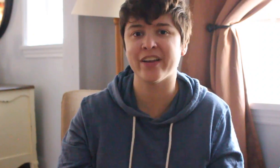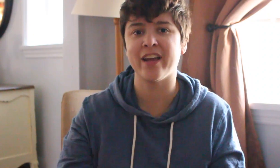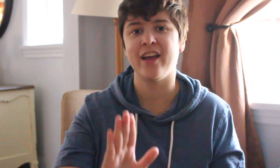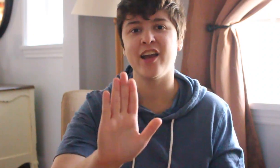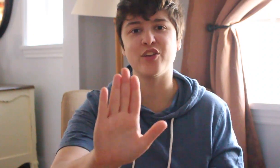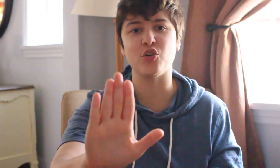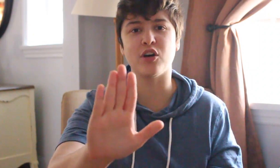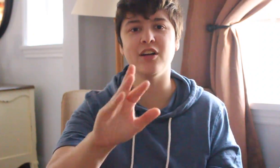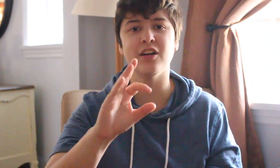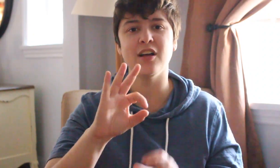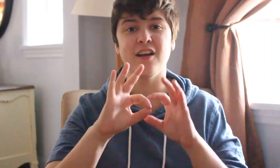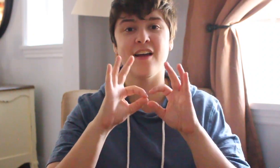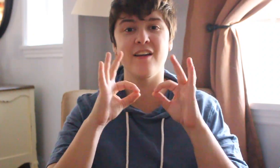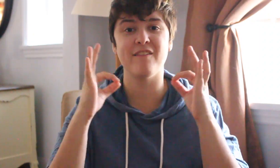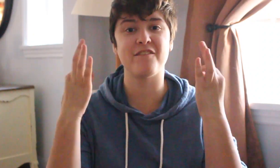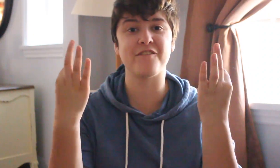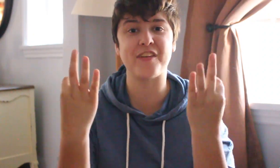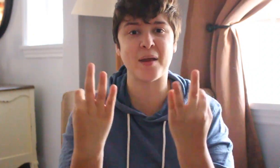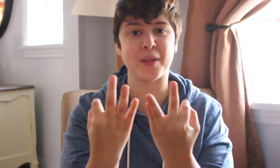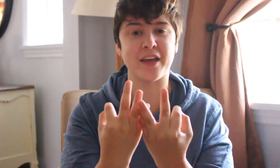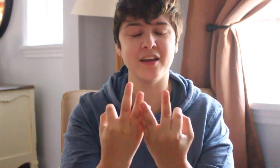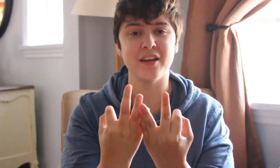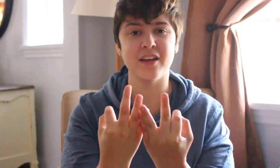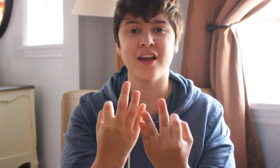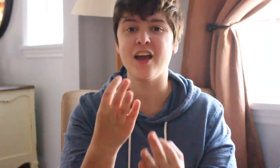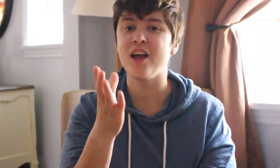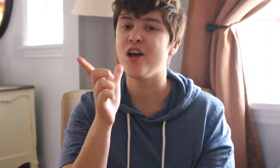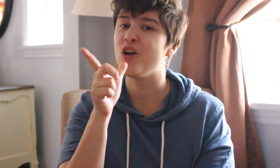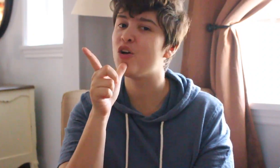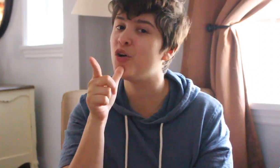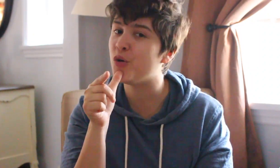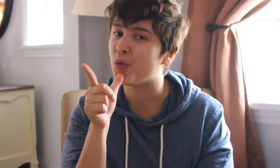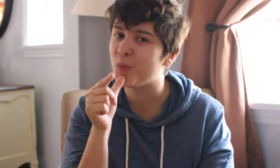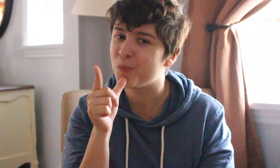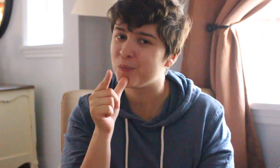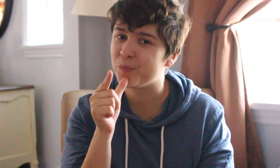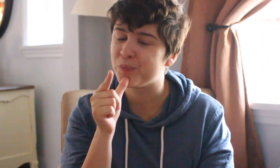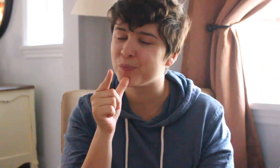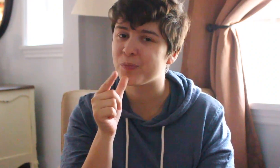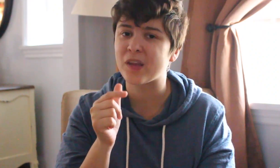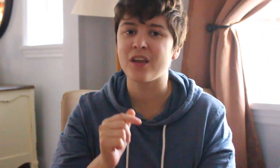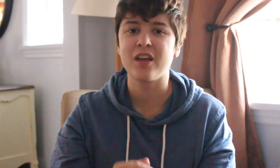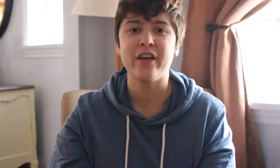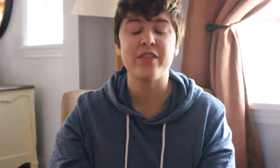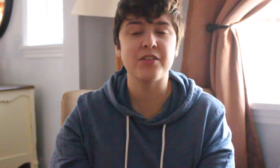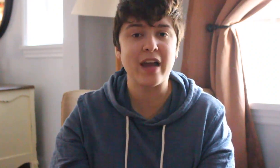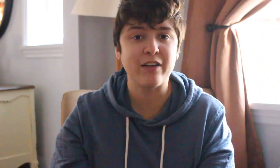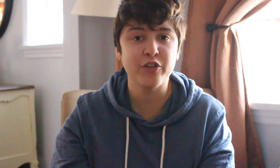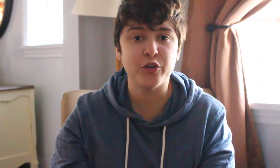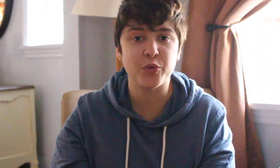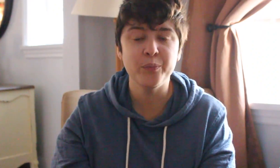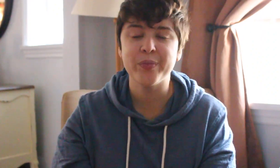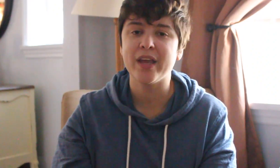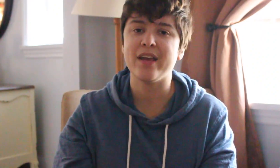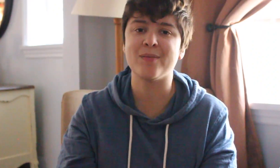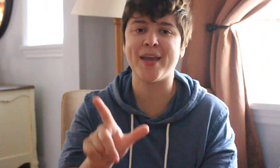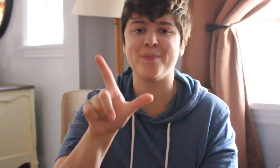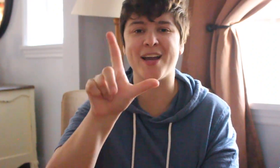your family who. The sign for who is made by